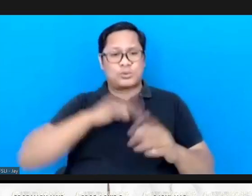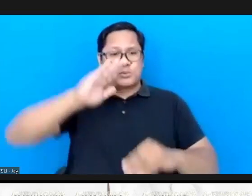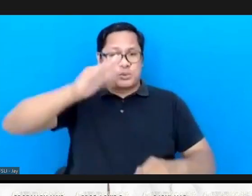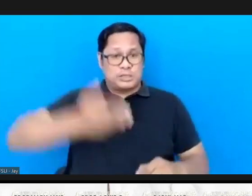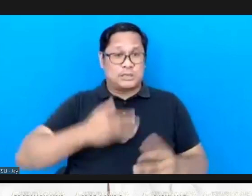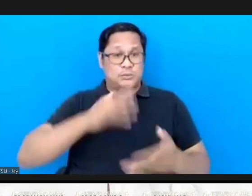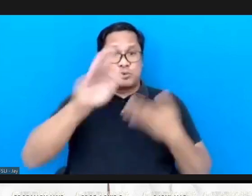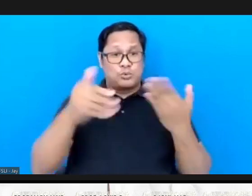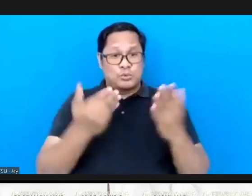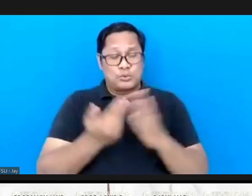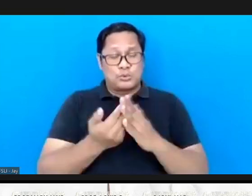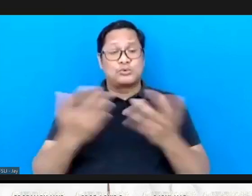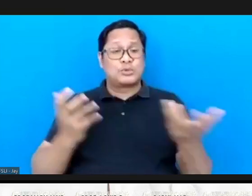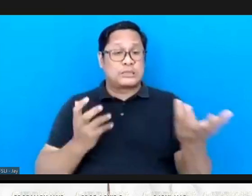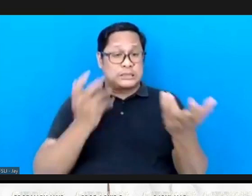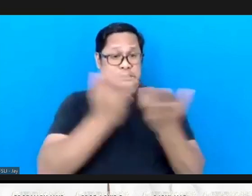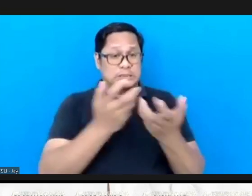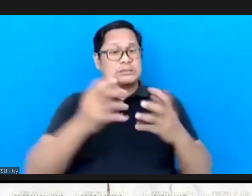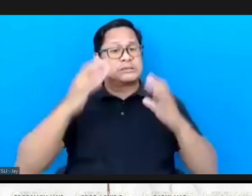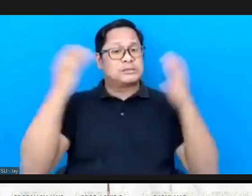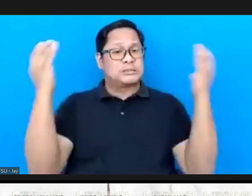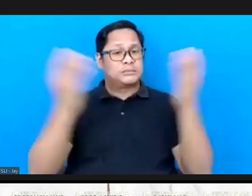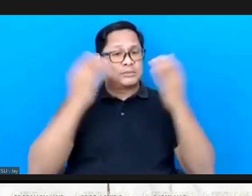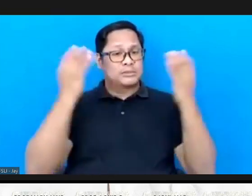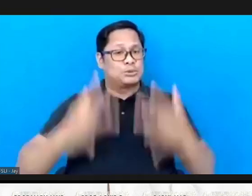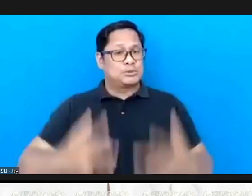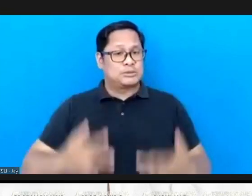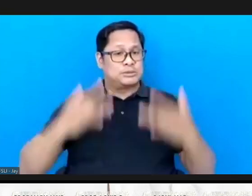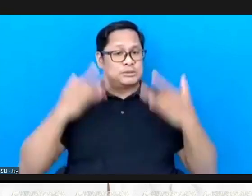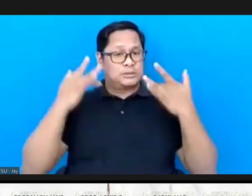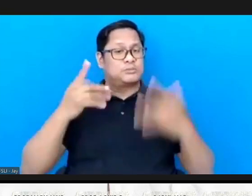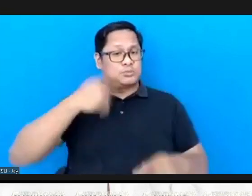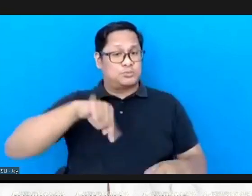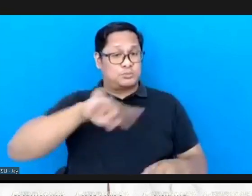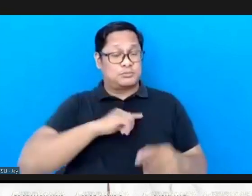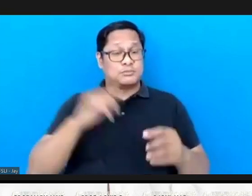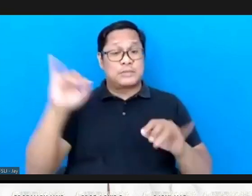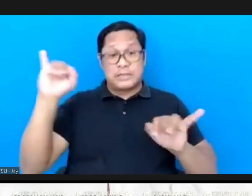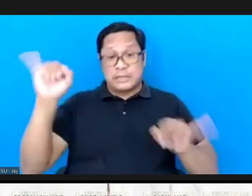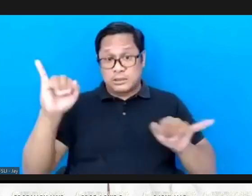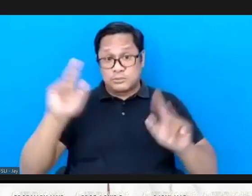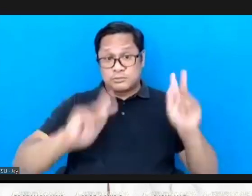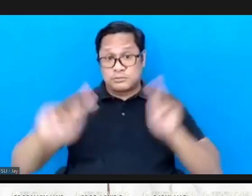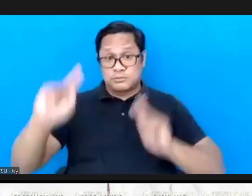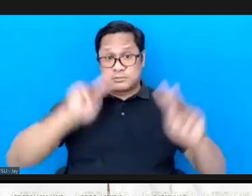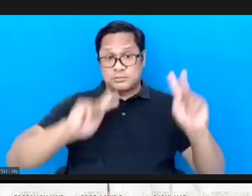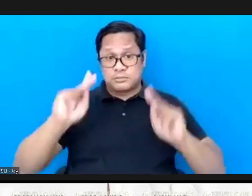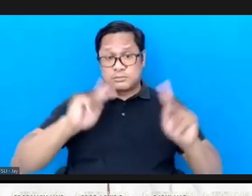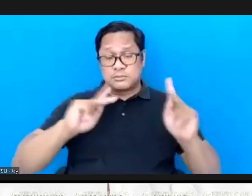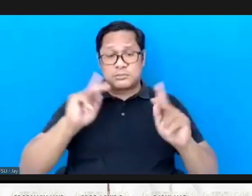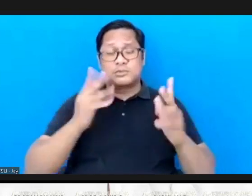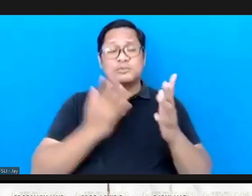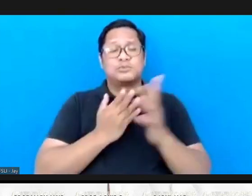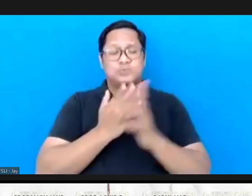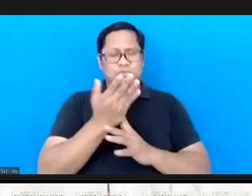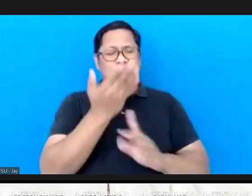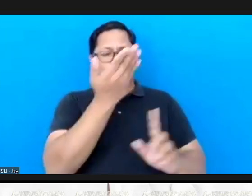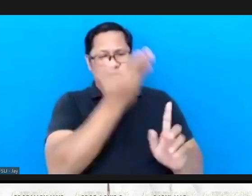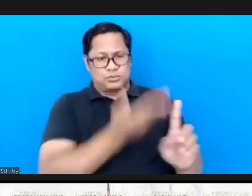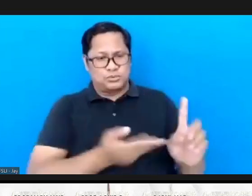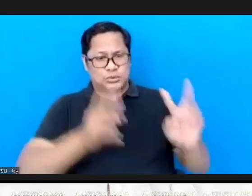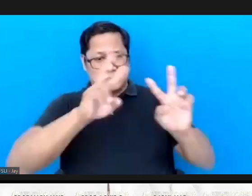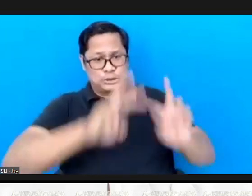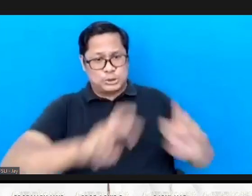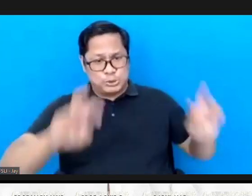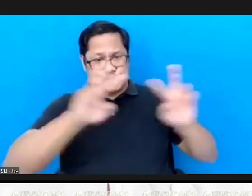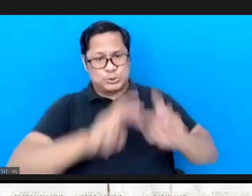all to engage in the celebration of life for our Indigenous peoples through this research forum